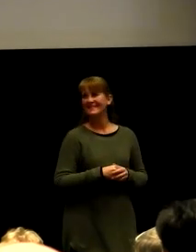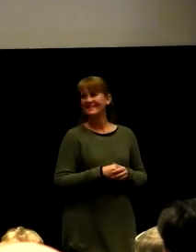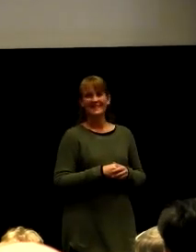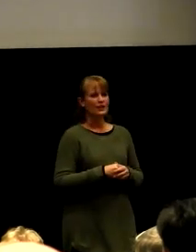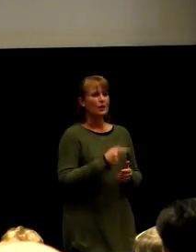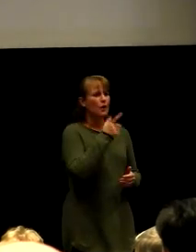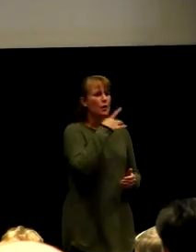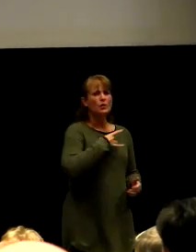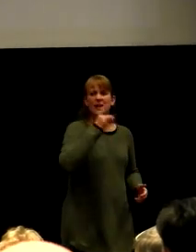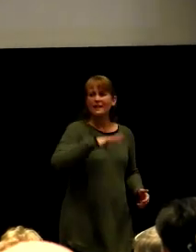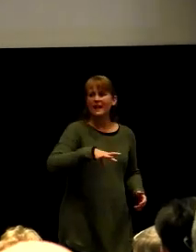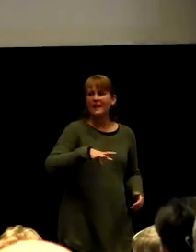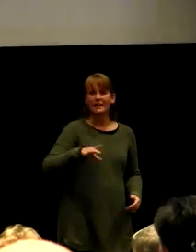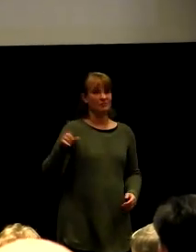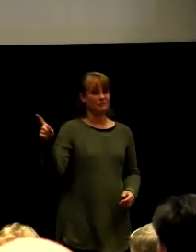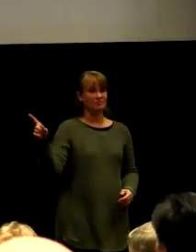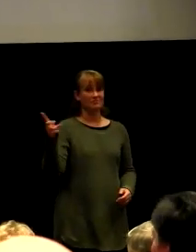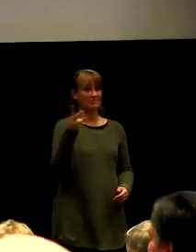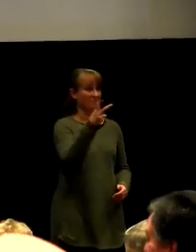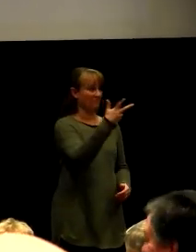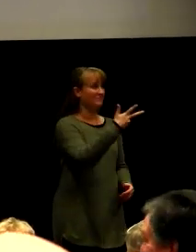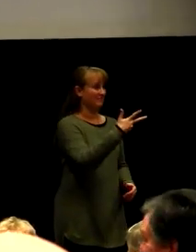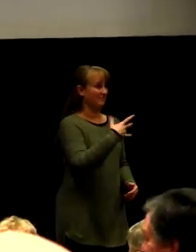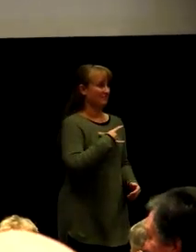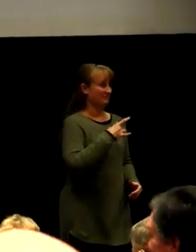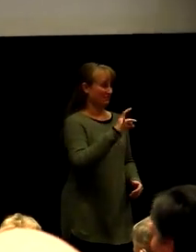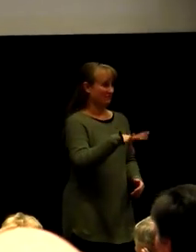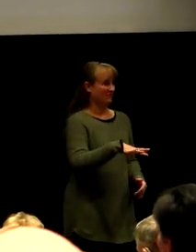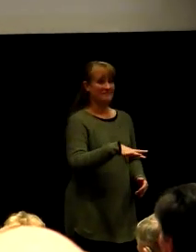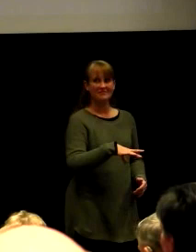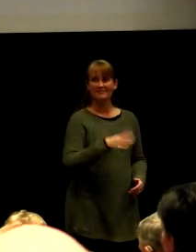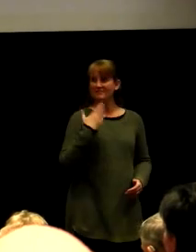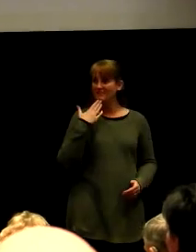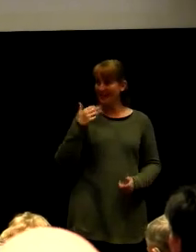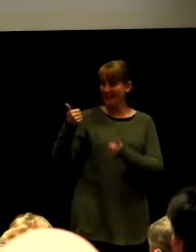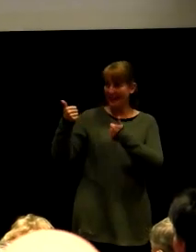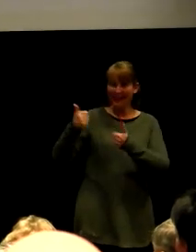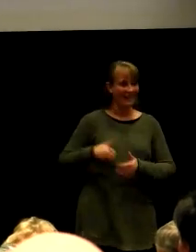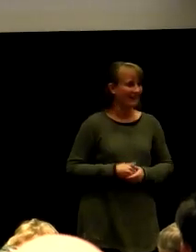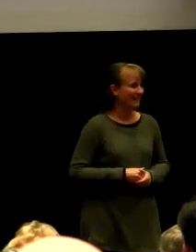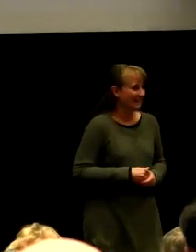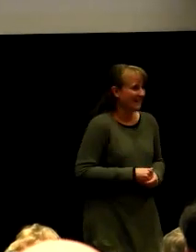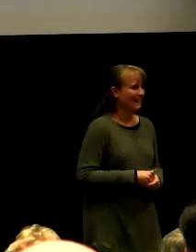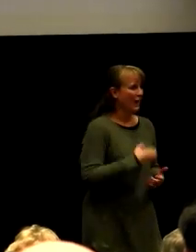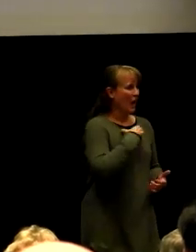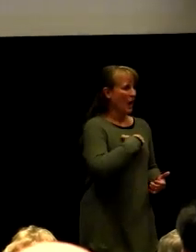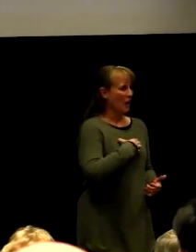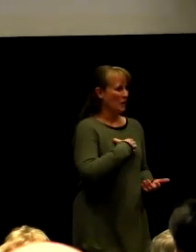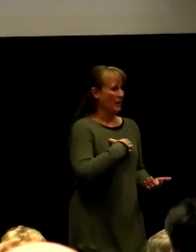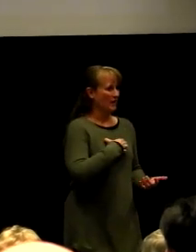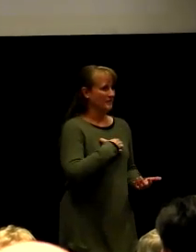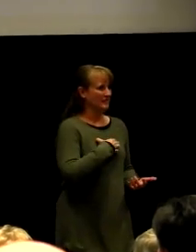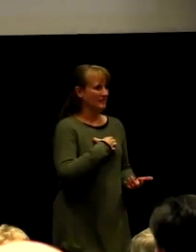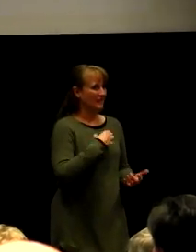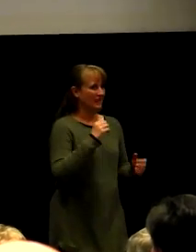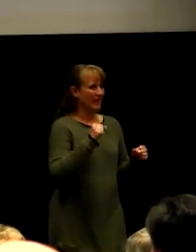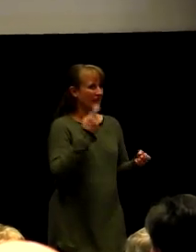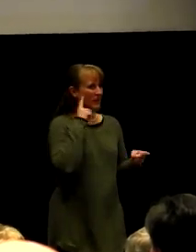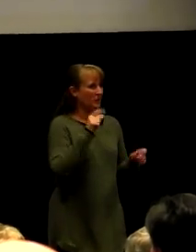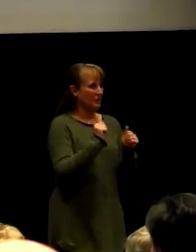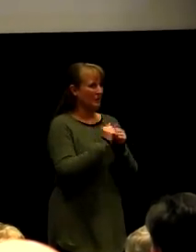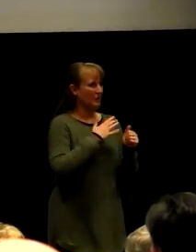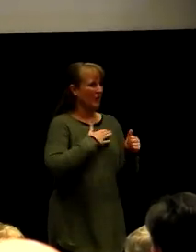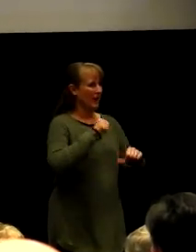How many of you don't like it? Good audience. Okay, I wish I could say the same of my science fiction